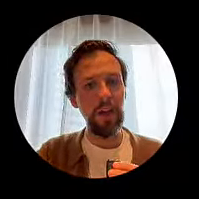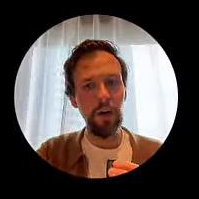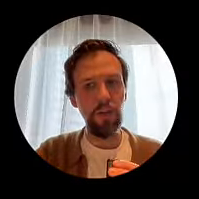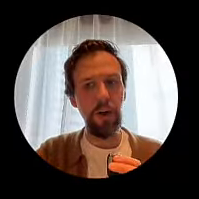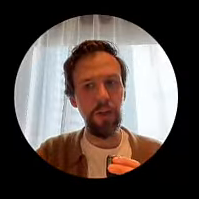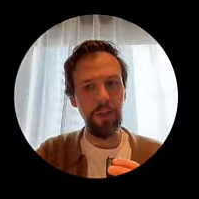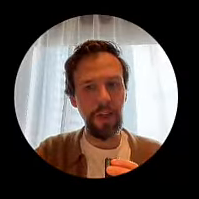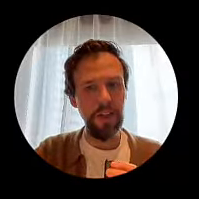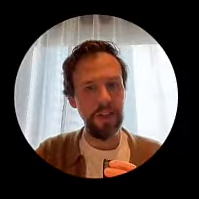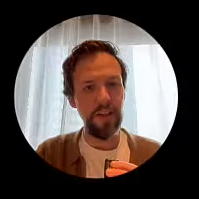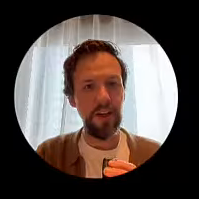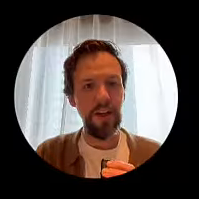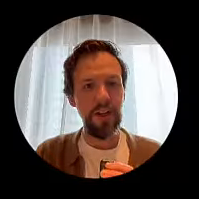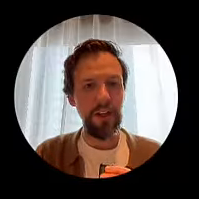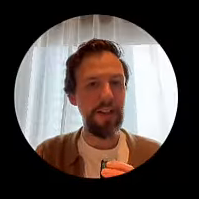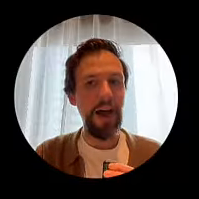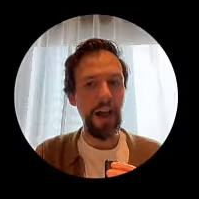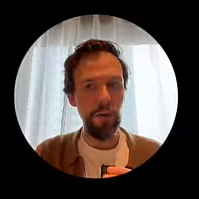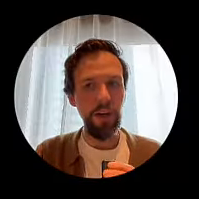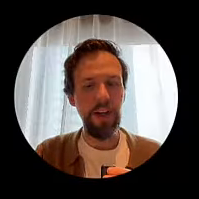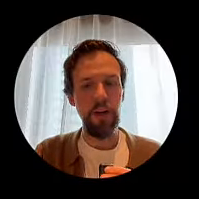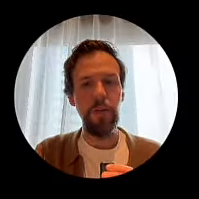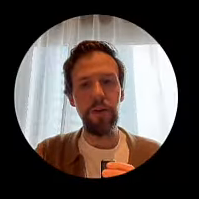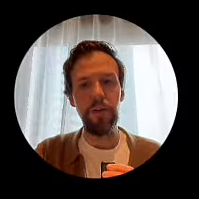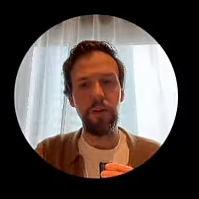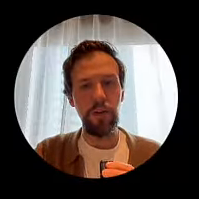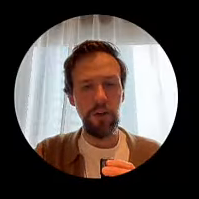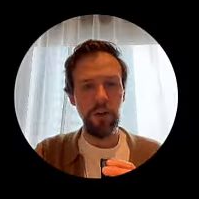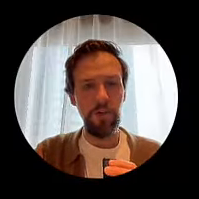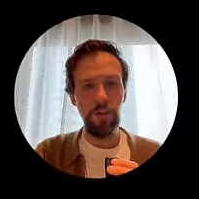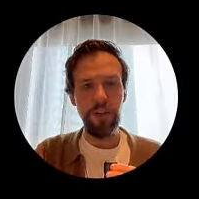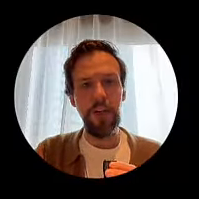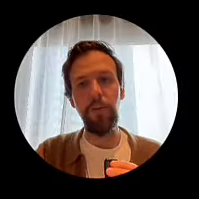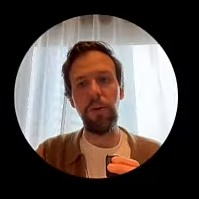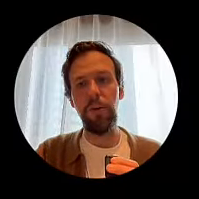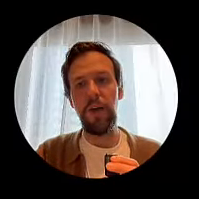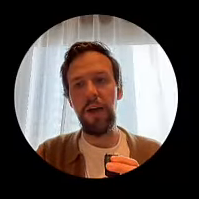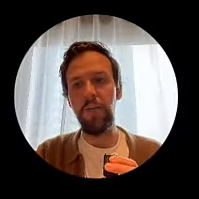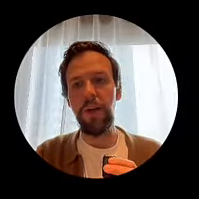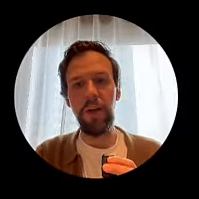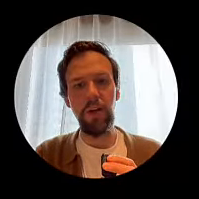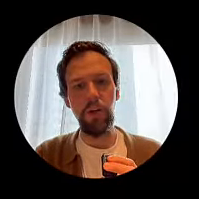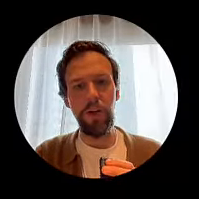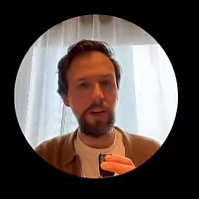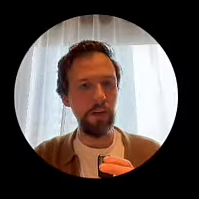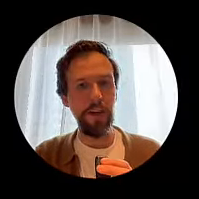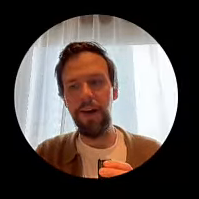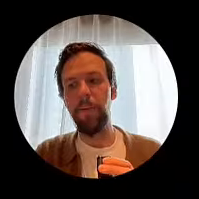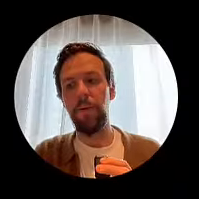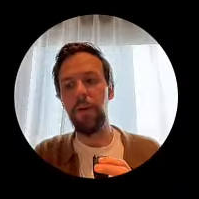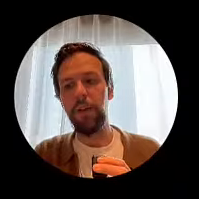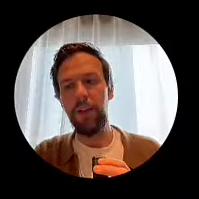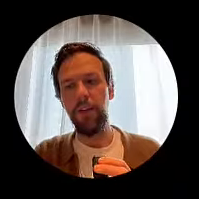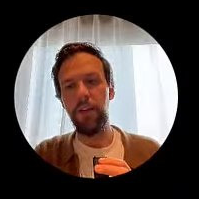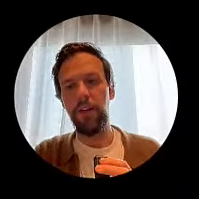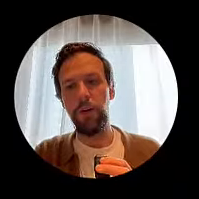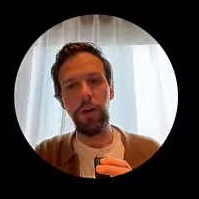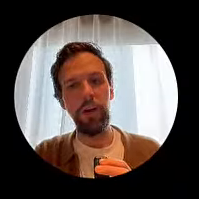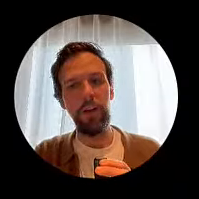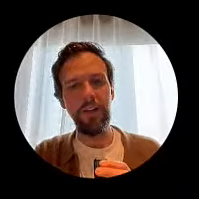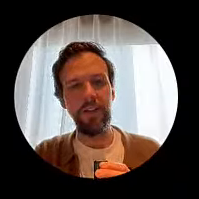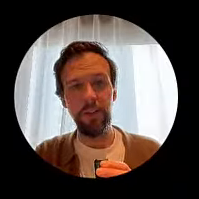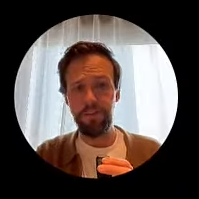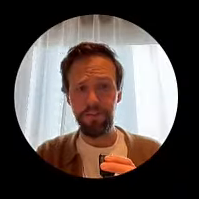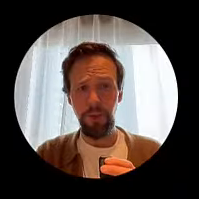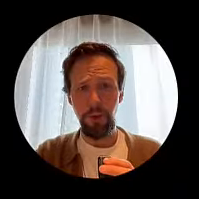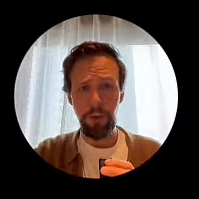can care about things that I really care about. So for example, I made a reading tracker app